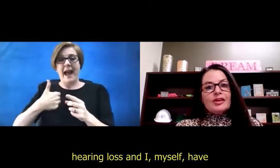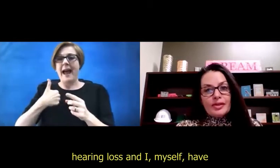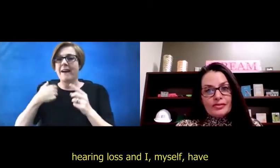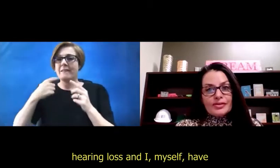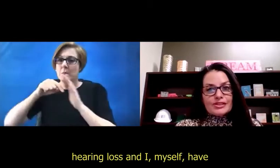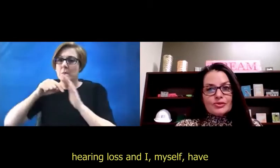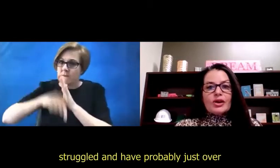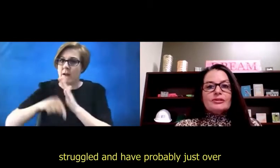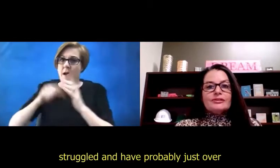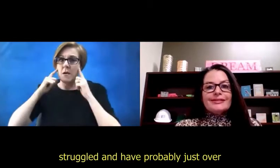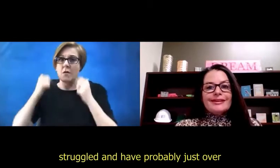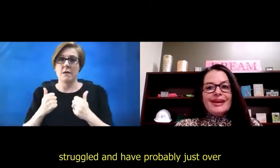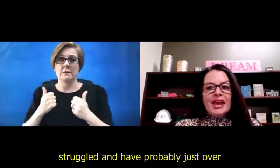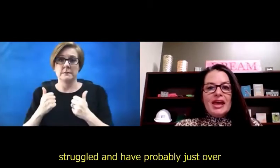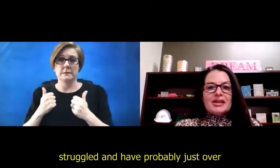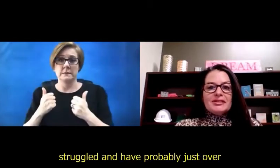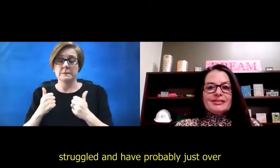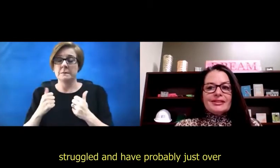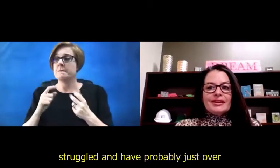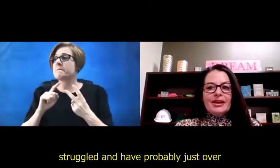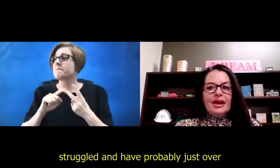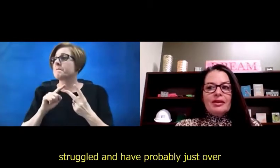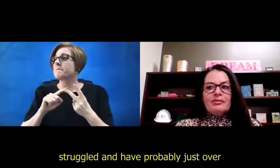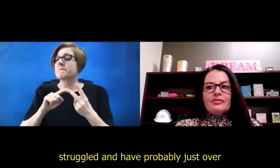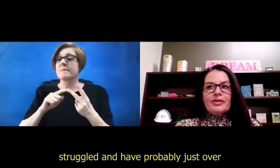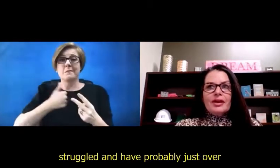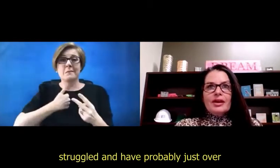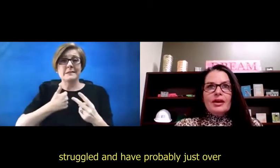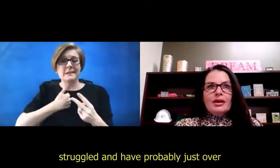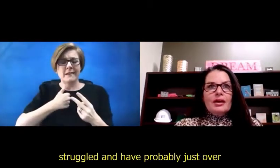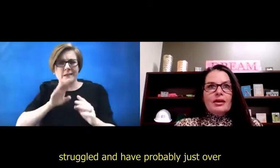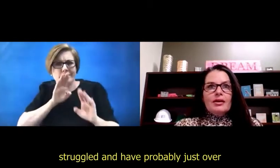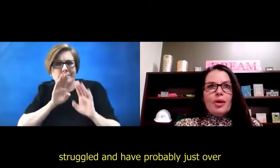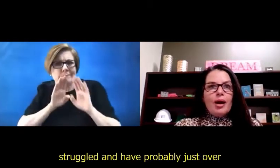I myself have struggled and have